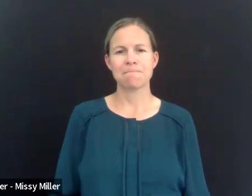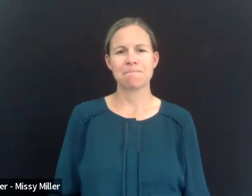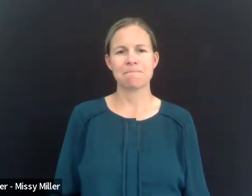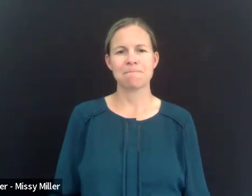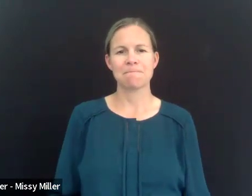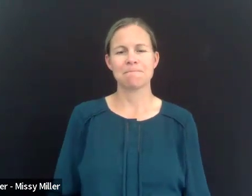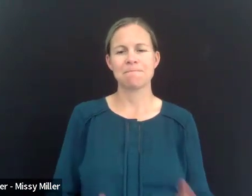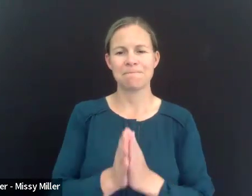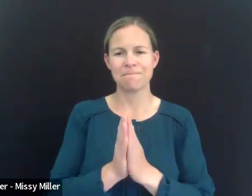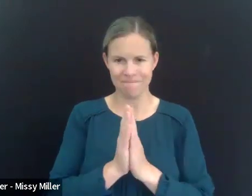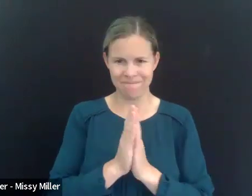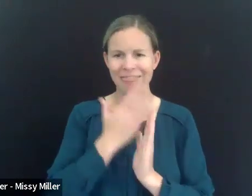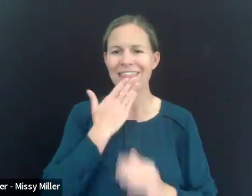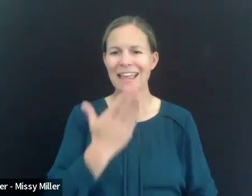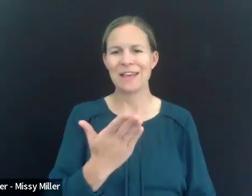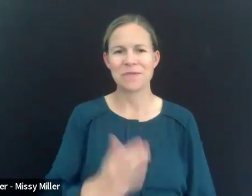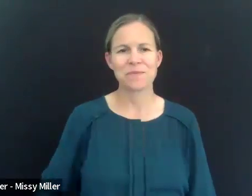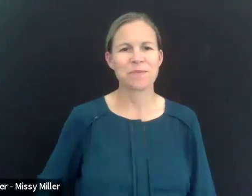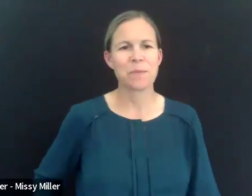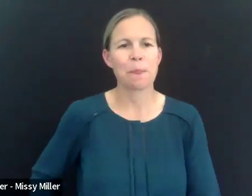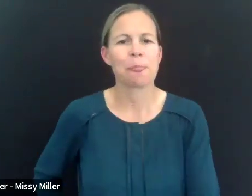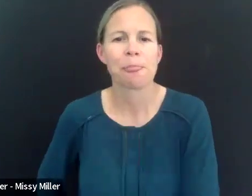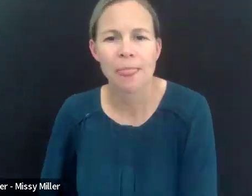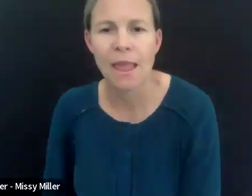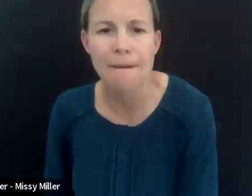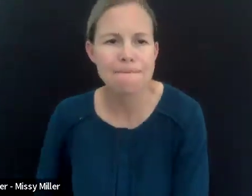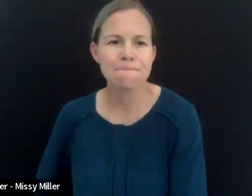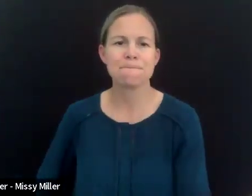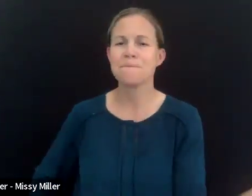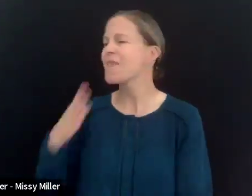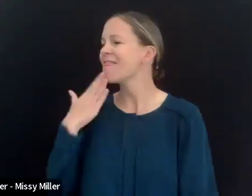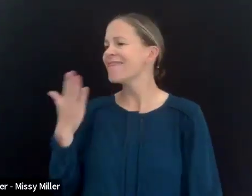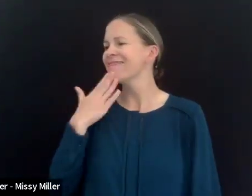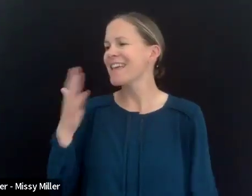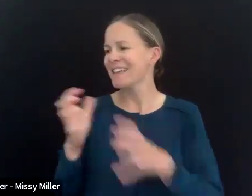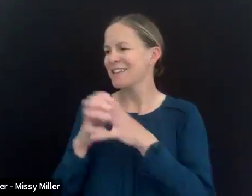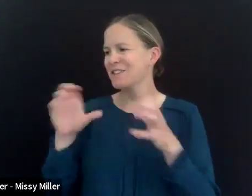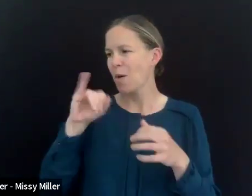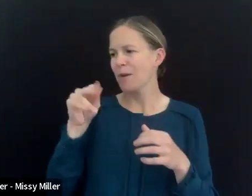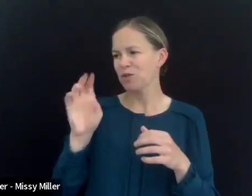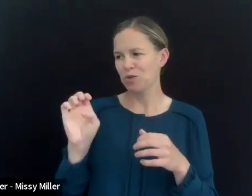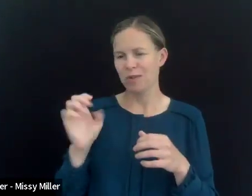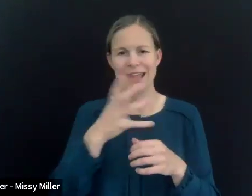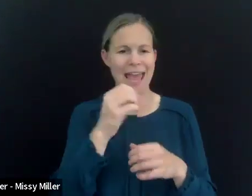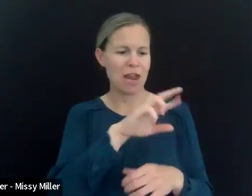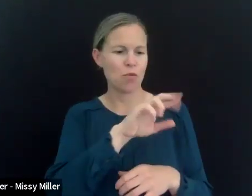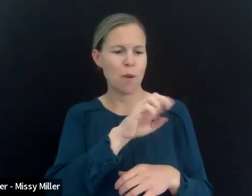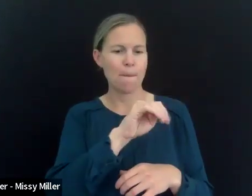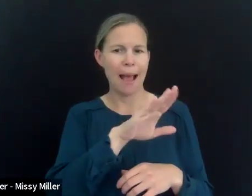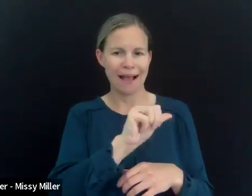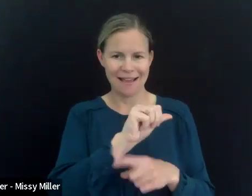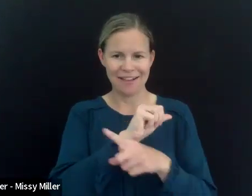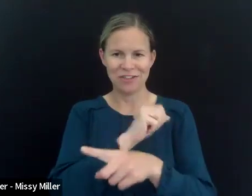Thank you. That's about the answer. Thank you so much, Julie, and shout out to Rebecca in the chat who loved it